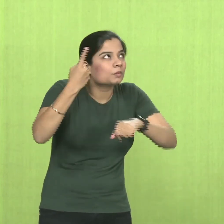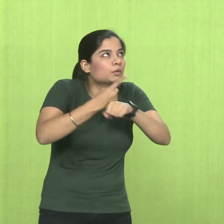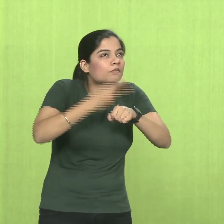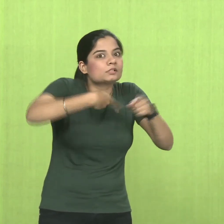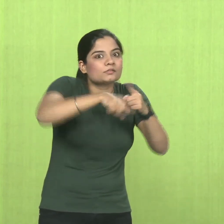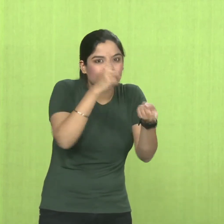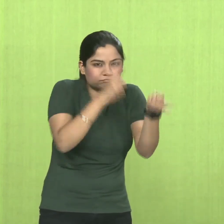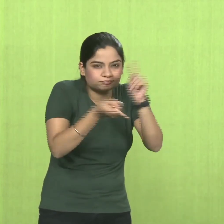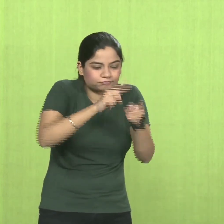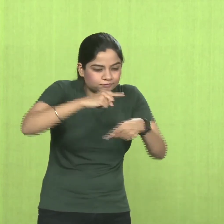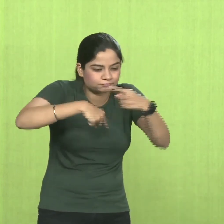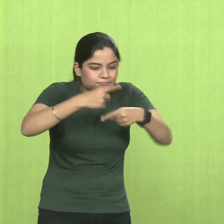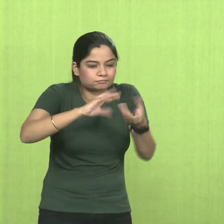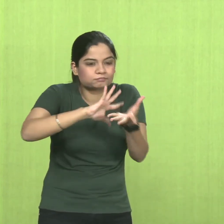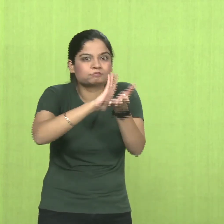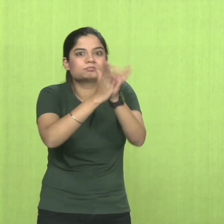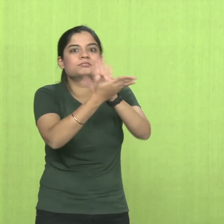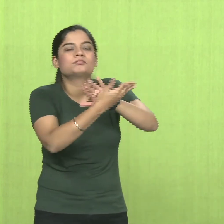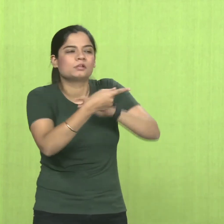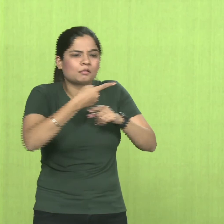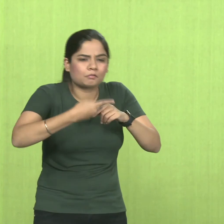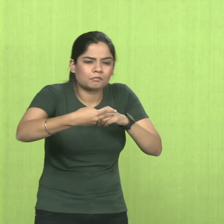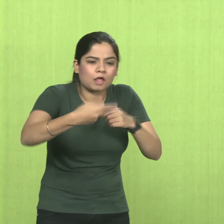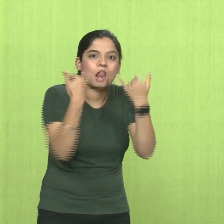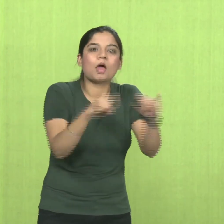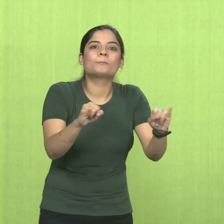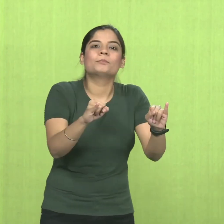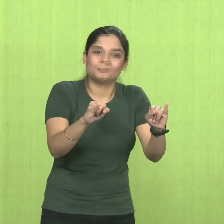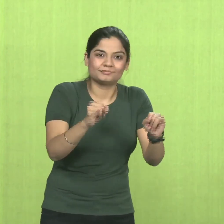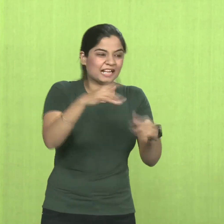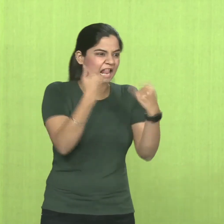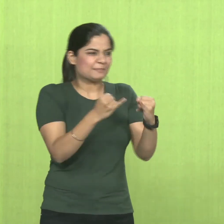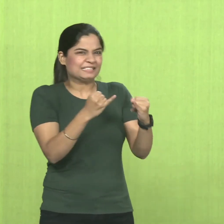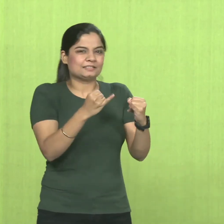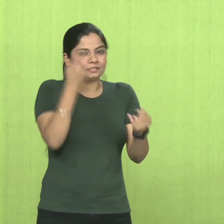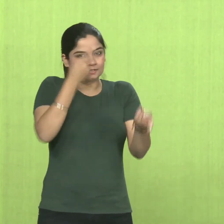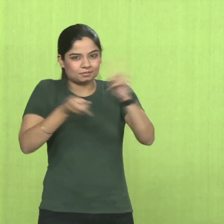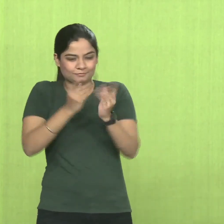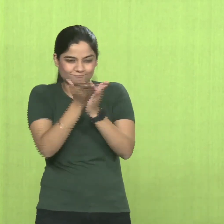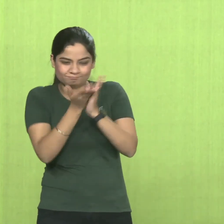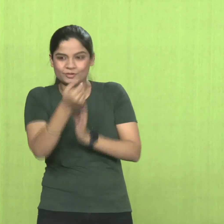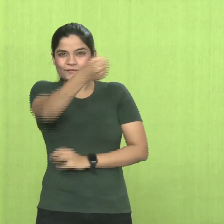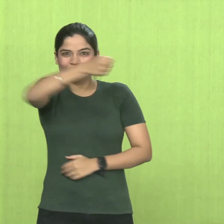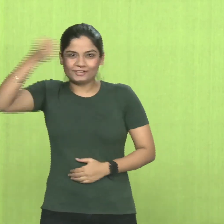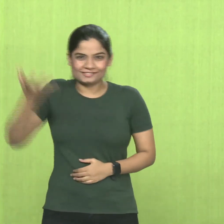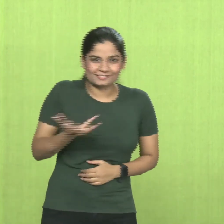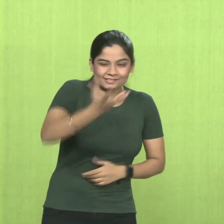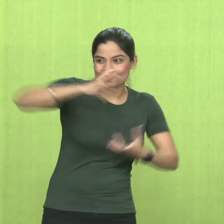mango has turned yellow. And after few days, when it has turned yellow, it will turn